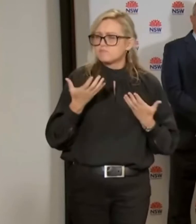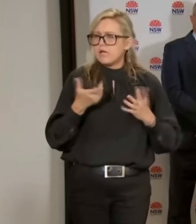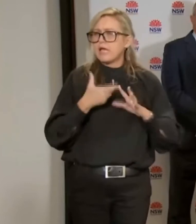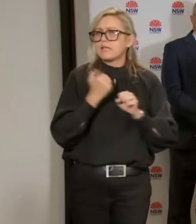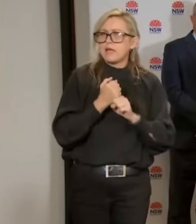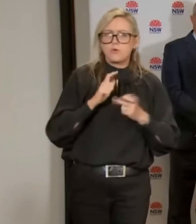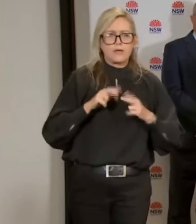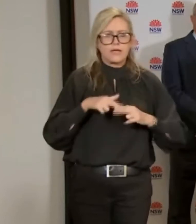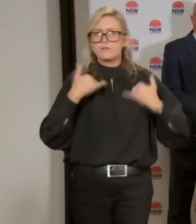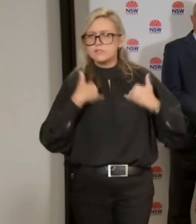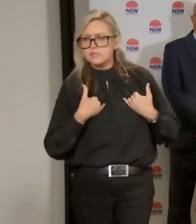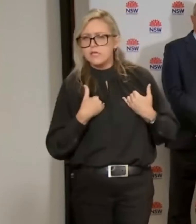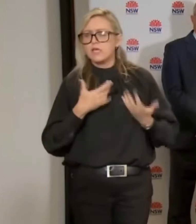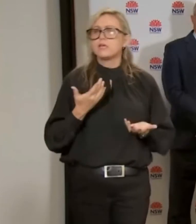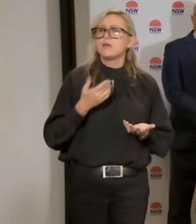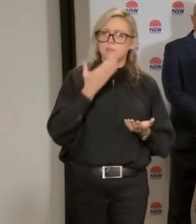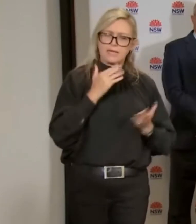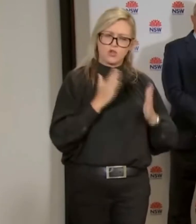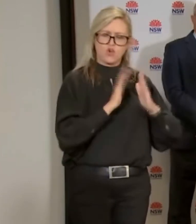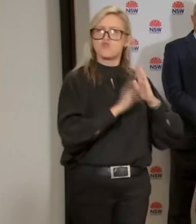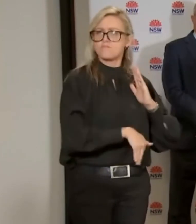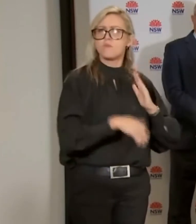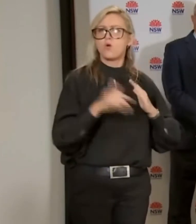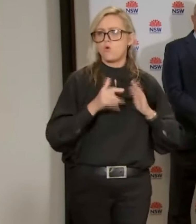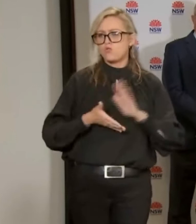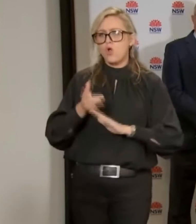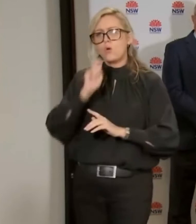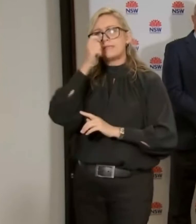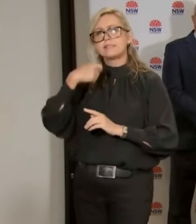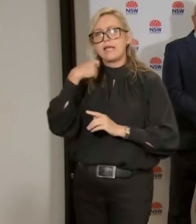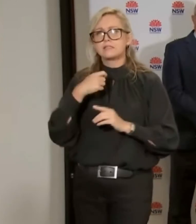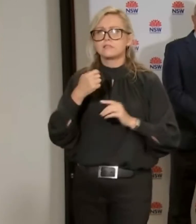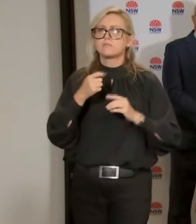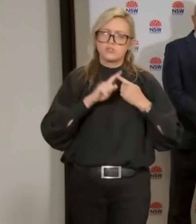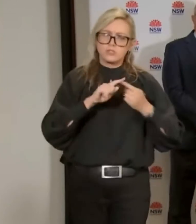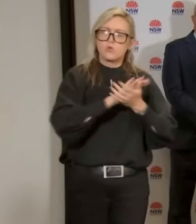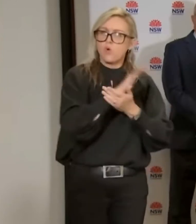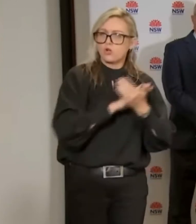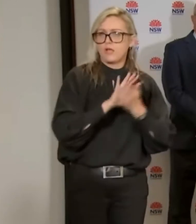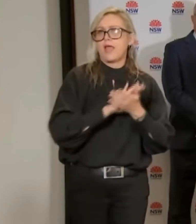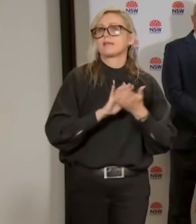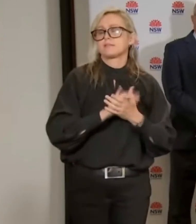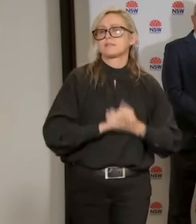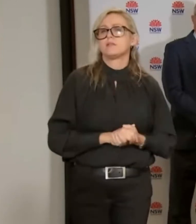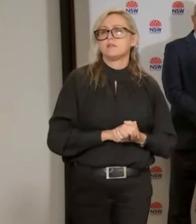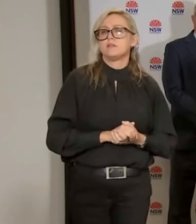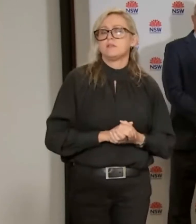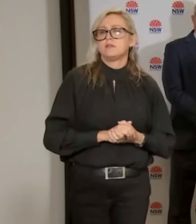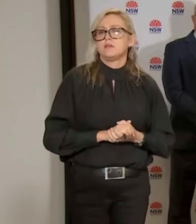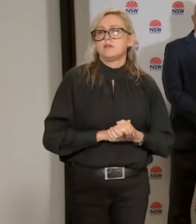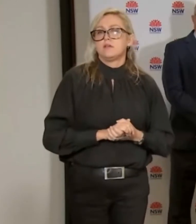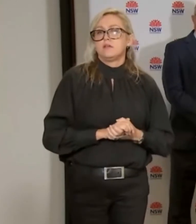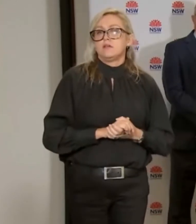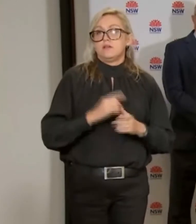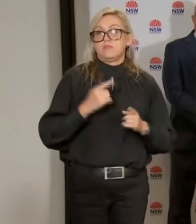if you've got COVID symptoms, get tested, maintain that good hand hygiene. And I would actually encourage us to say that